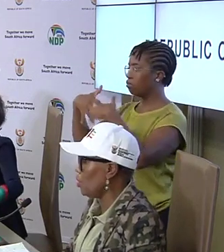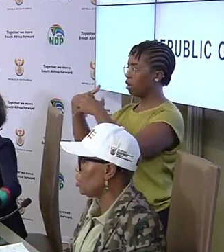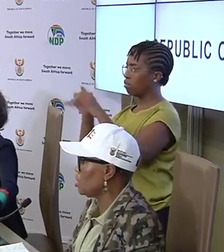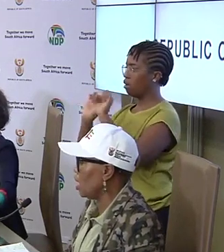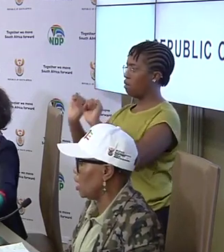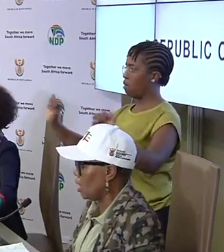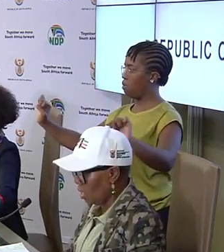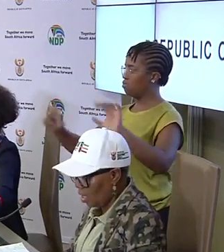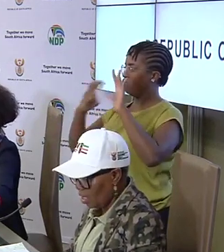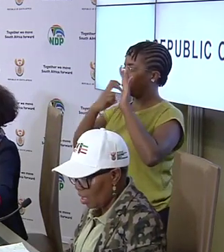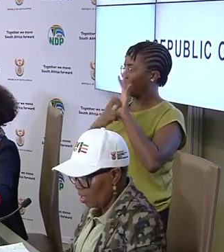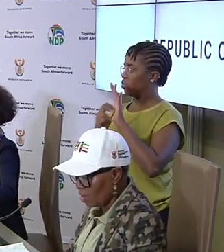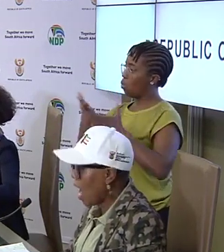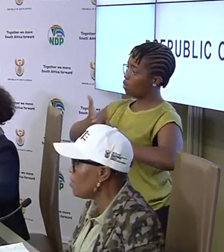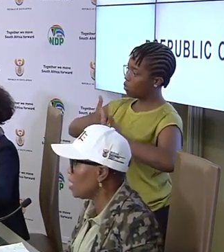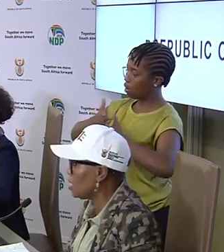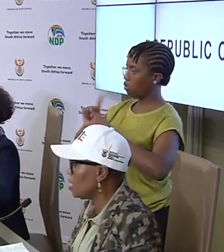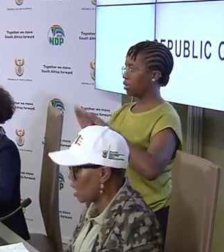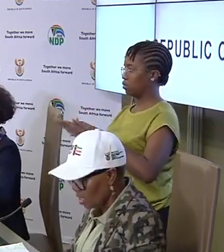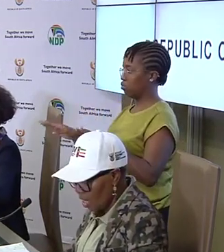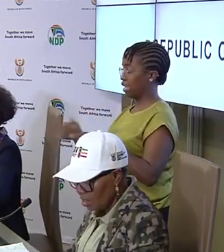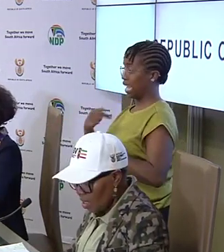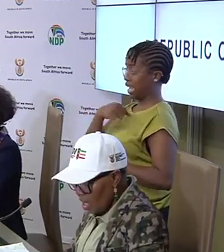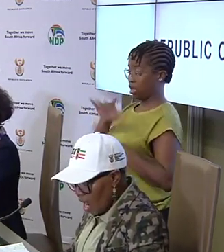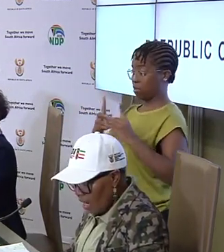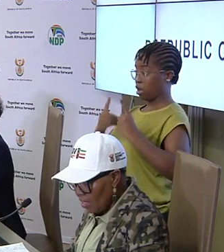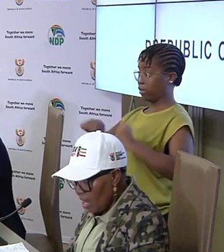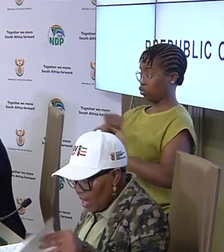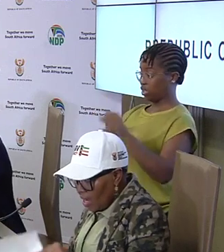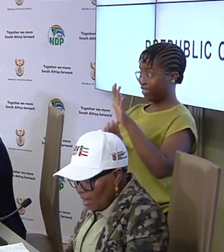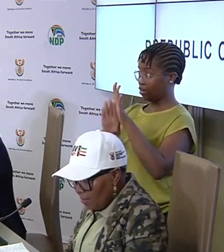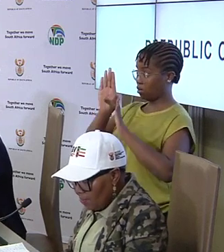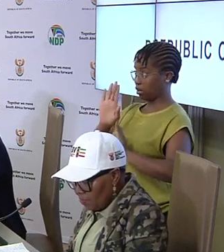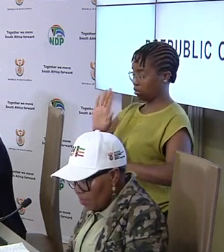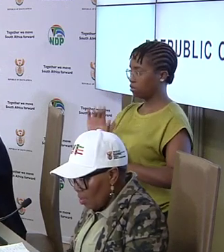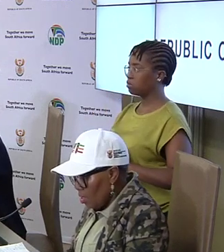directive, which covers that area, under,